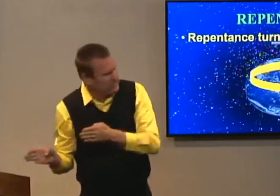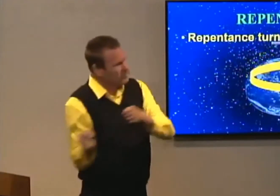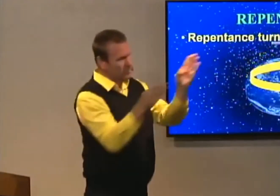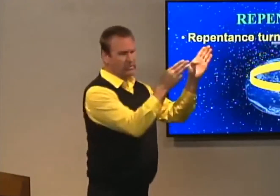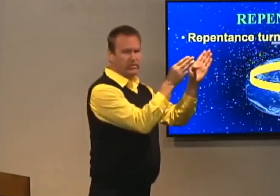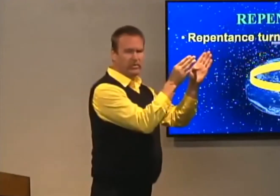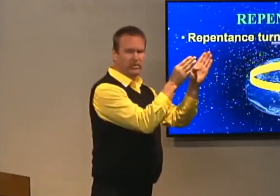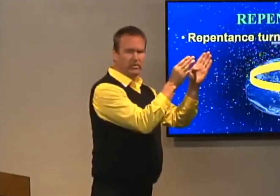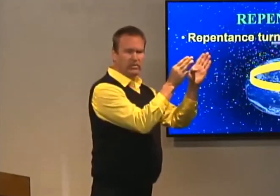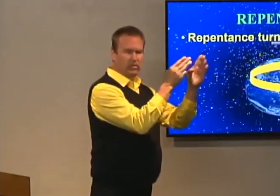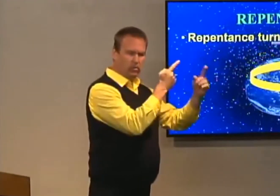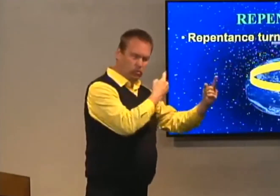world, and they turn around